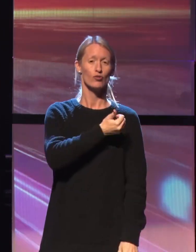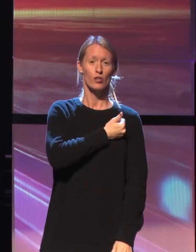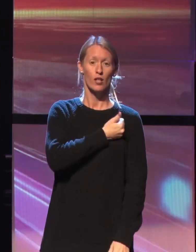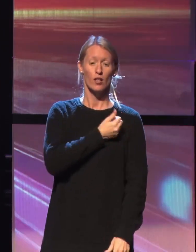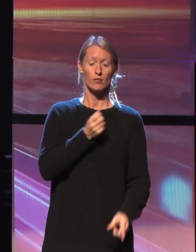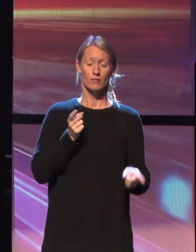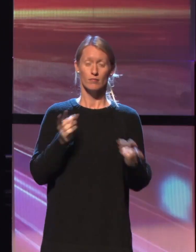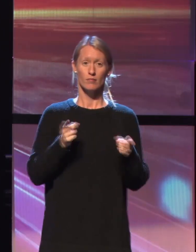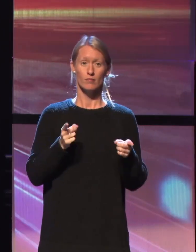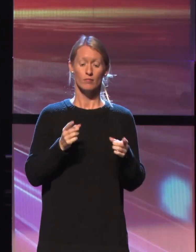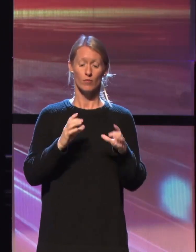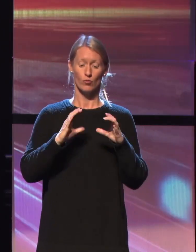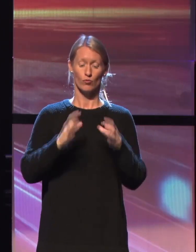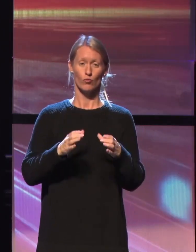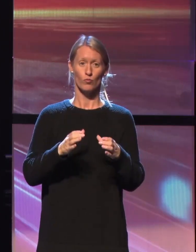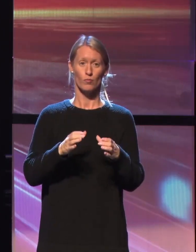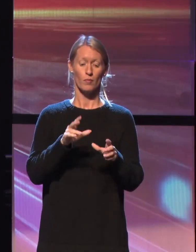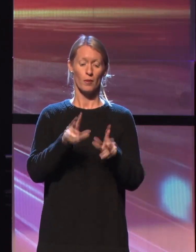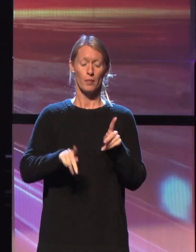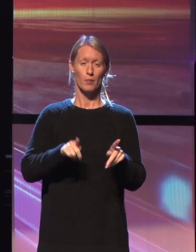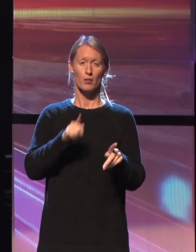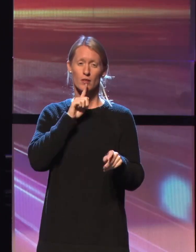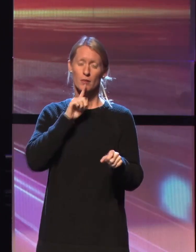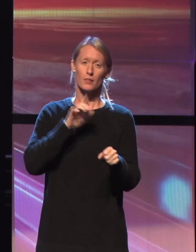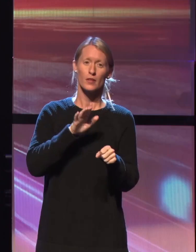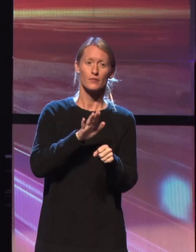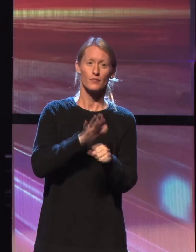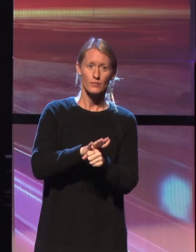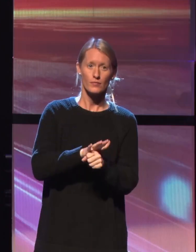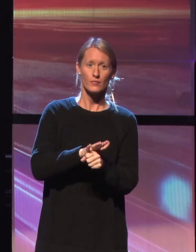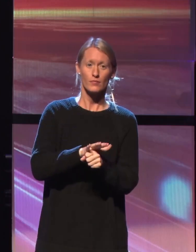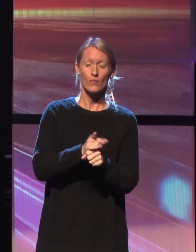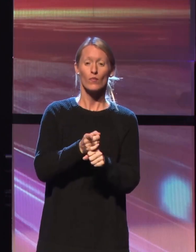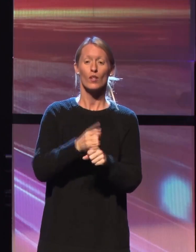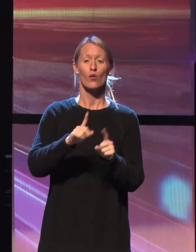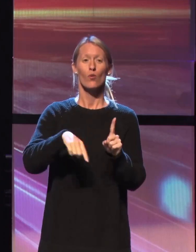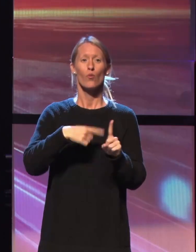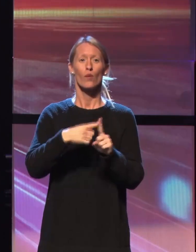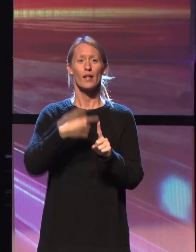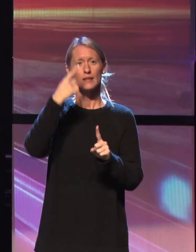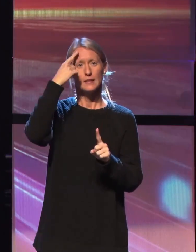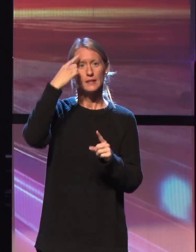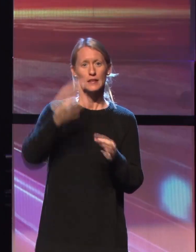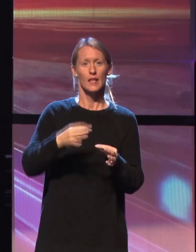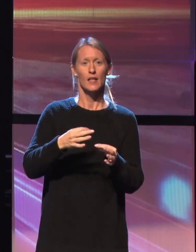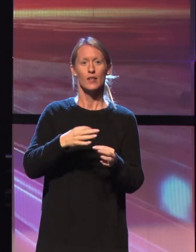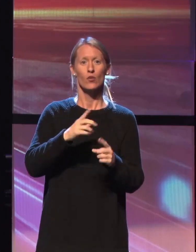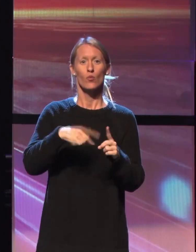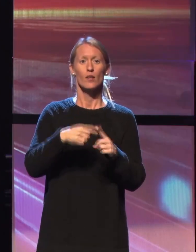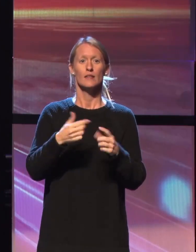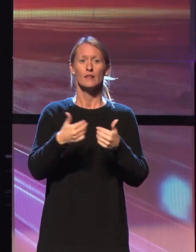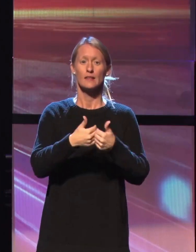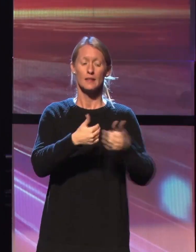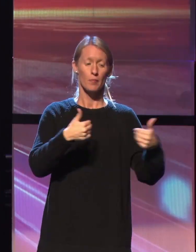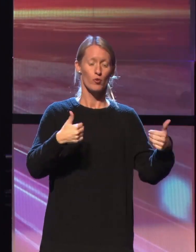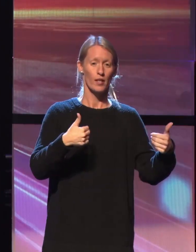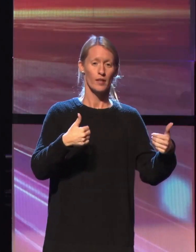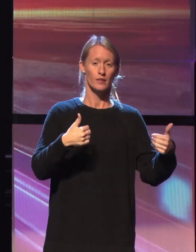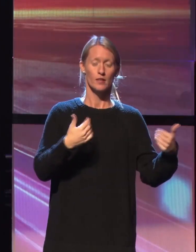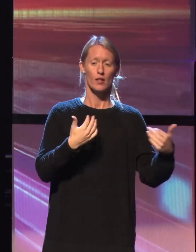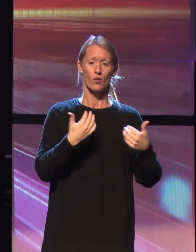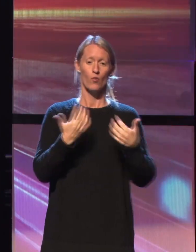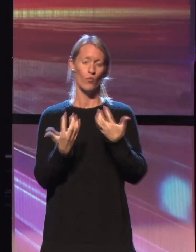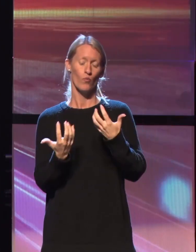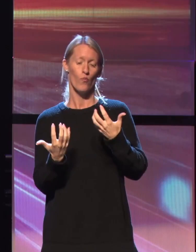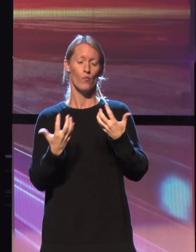people that were committed to discerning when to separate and when to accommodate. That there would be a group of people that